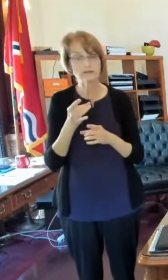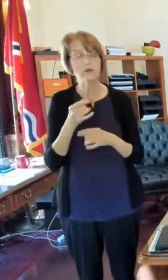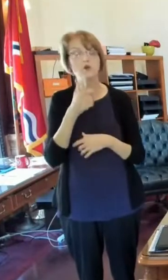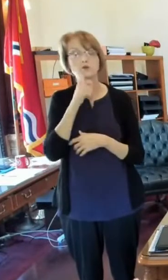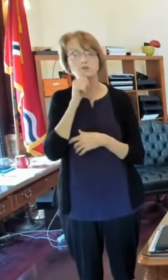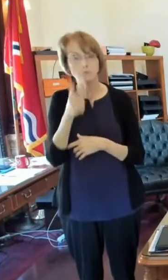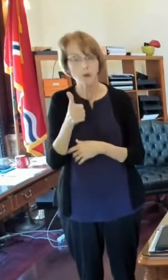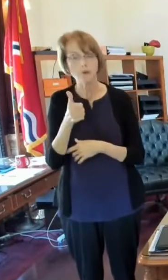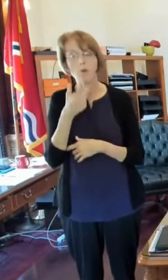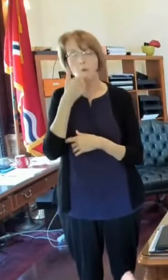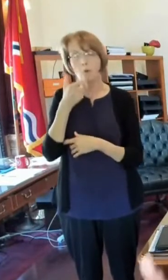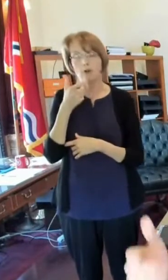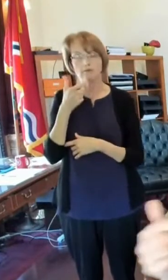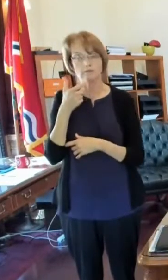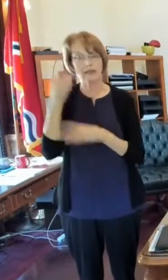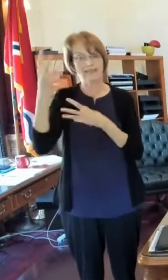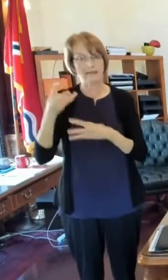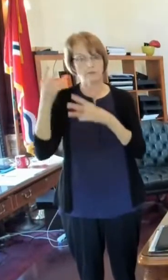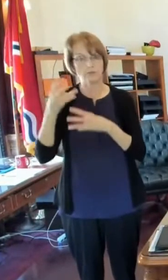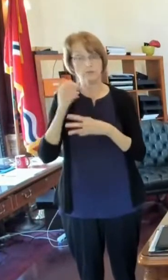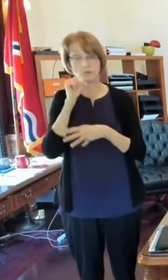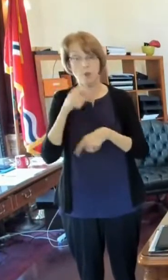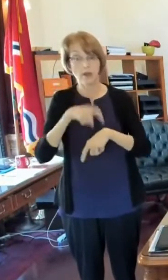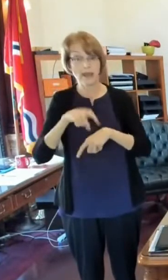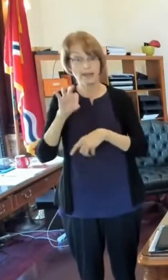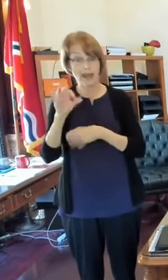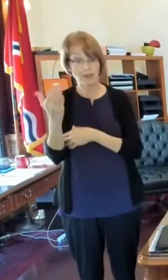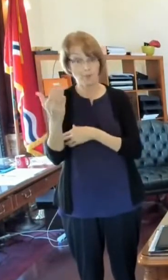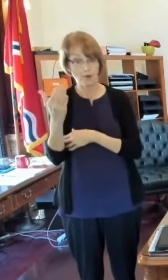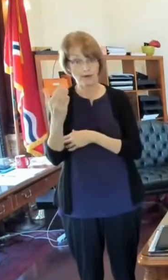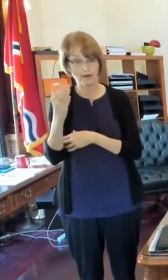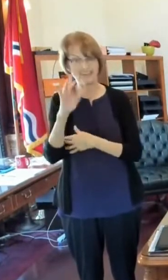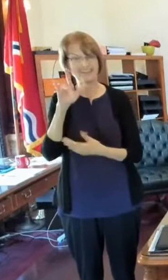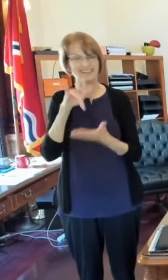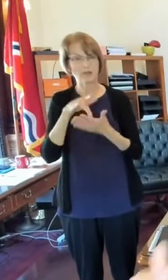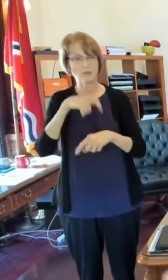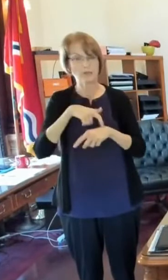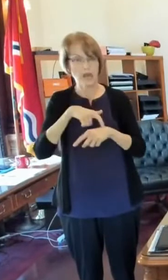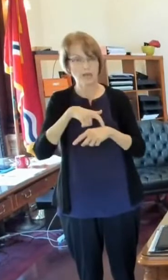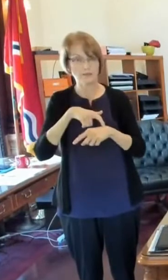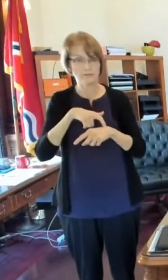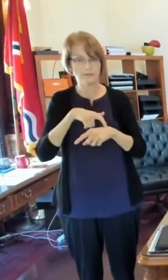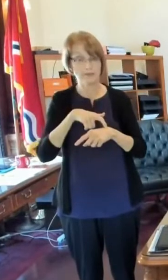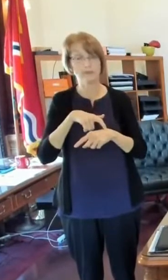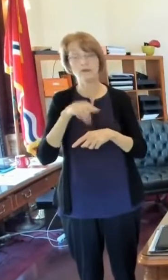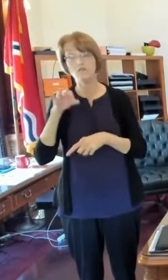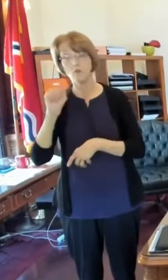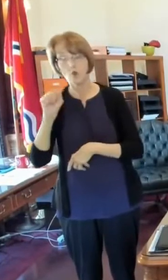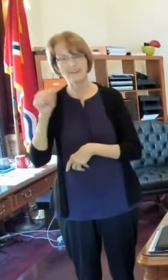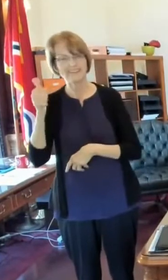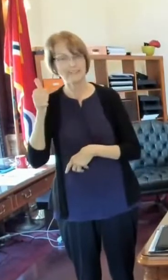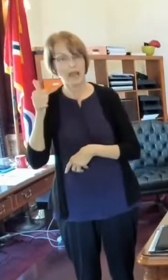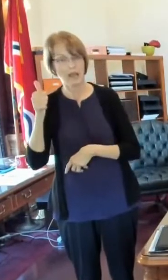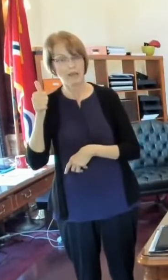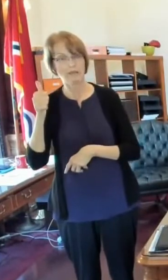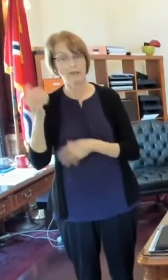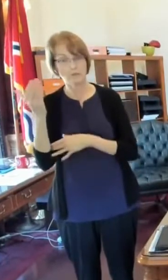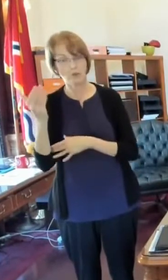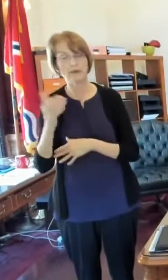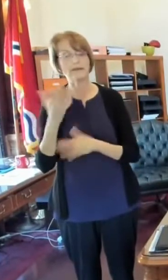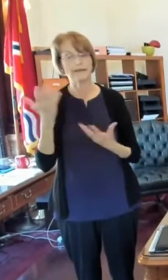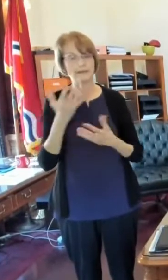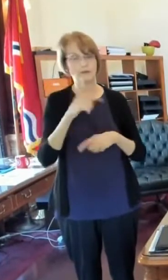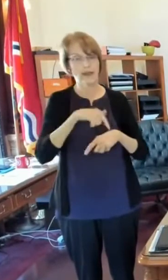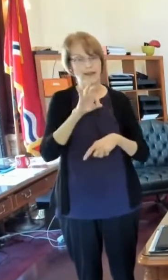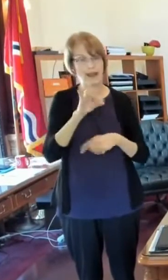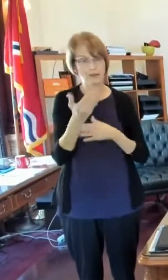I'm sure it'll be available after that. It's at 9 o'clock in the morning Central Time, 10 o'clock in Florida, so 9 o'clock here Central Time, and